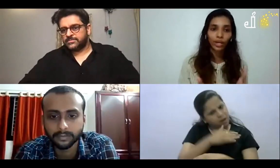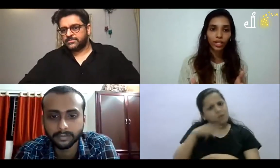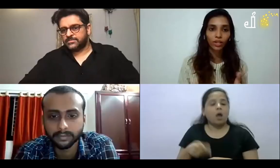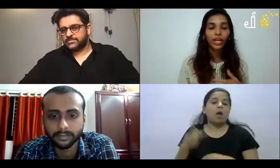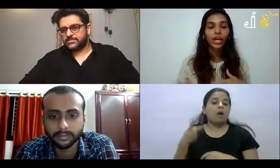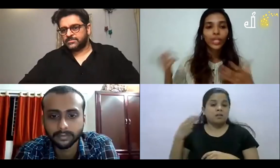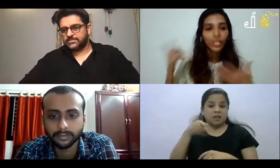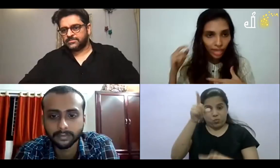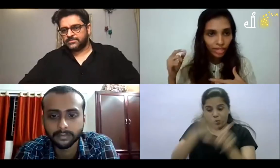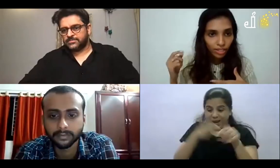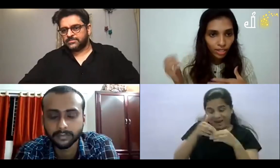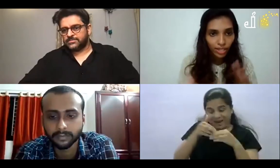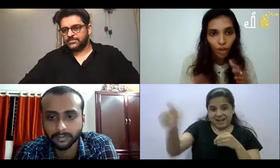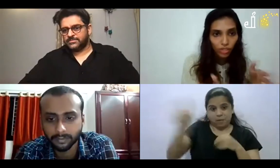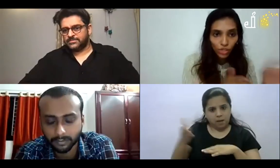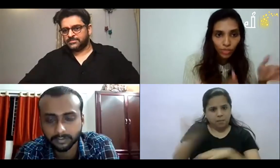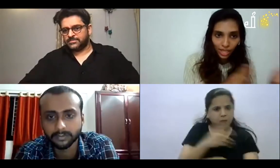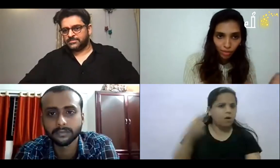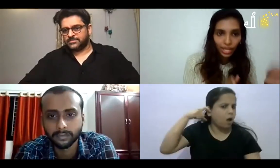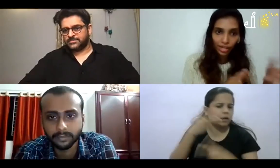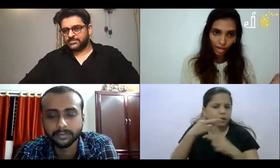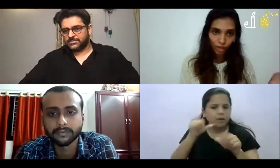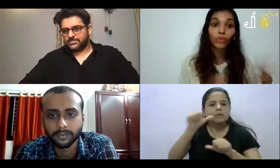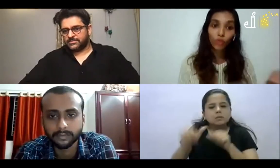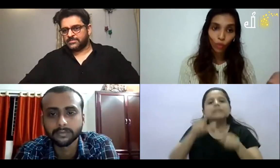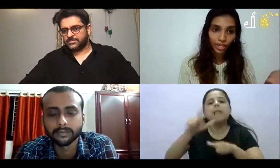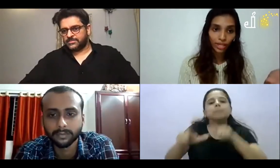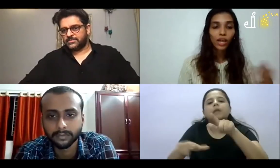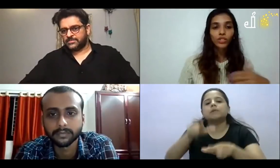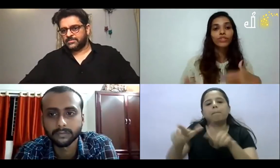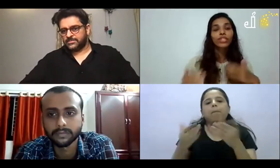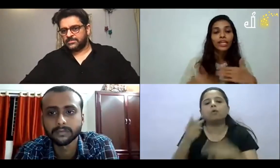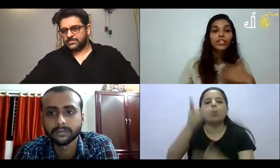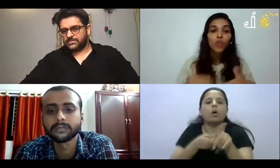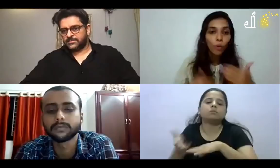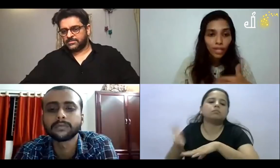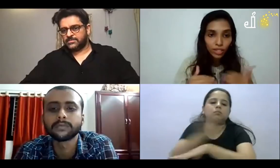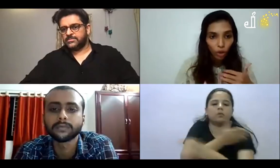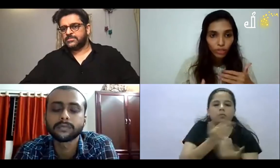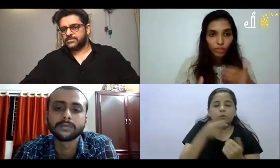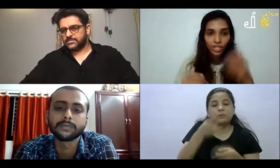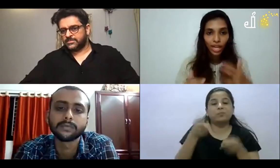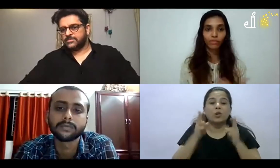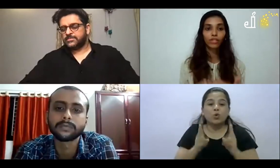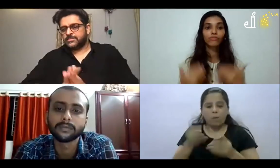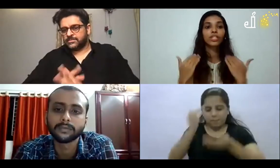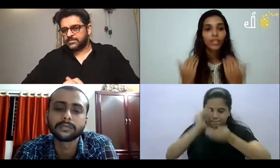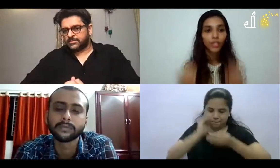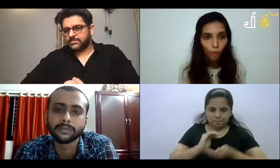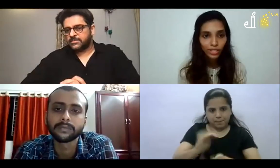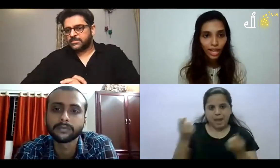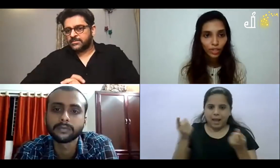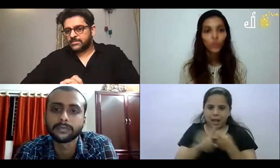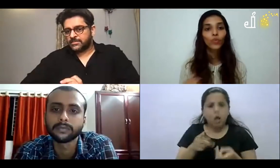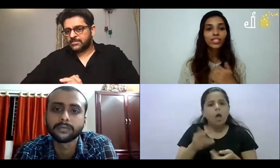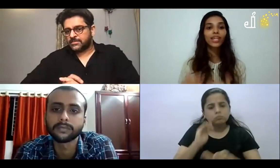before 1 year old. We can try the hearing and all the steps can be carried out before 1 year. So if you take the normal growth of a child, even if it is a